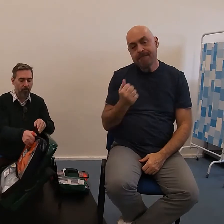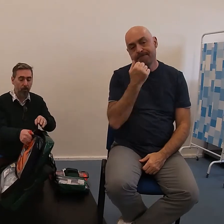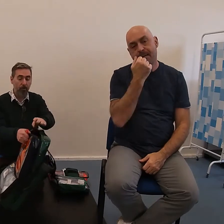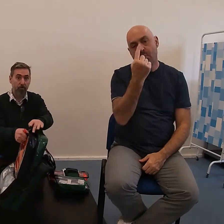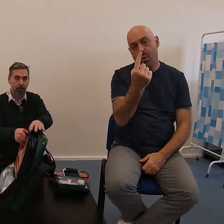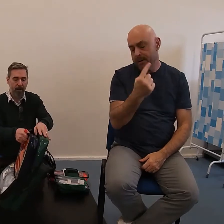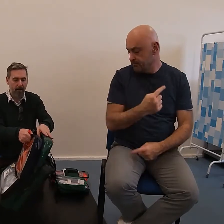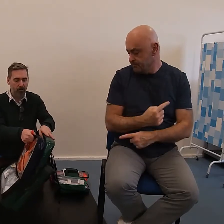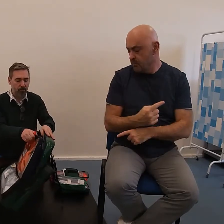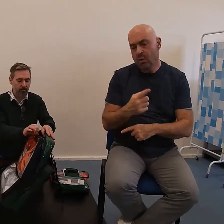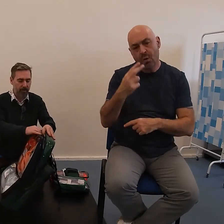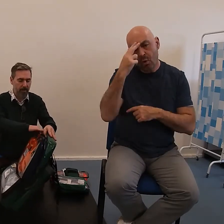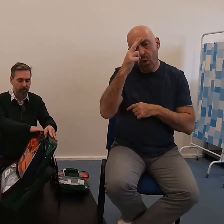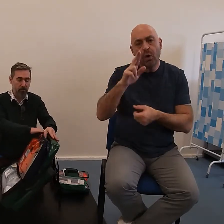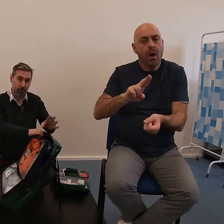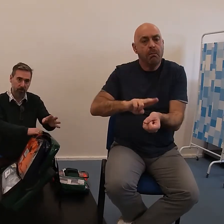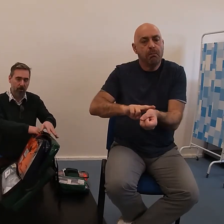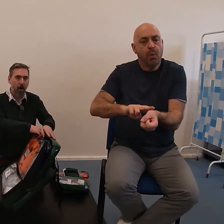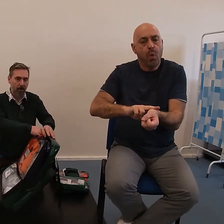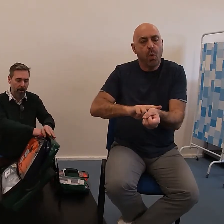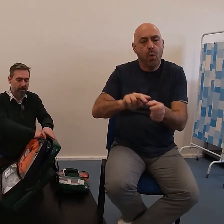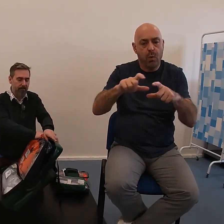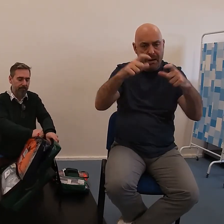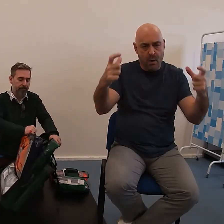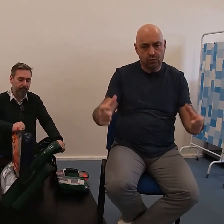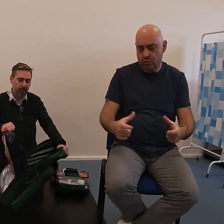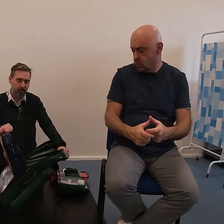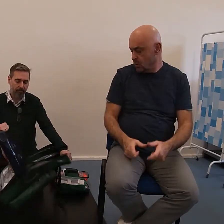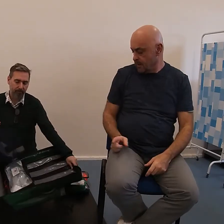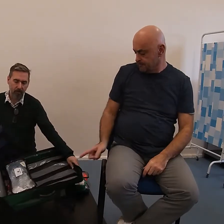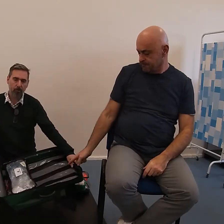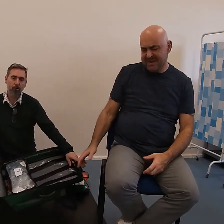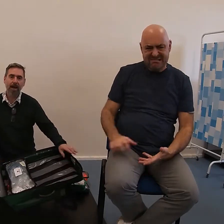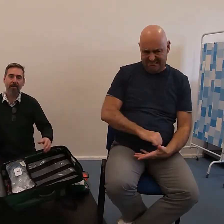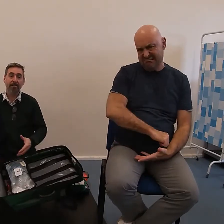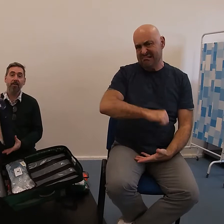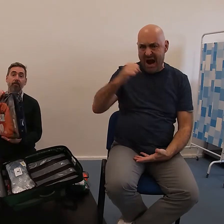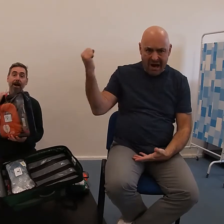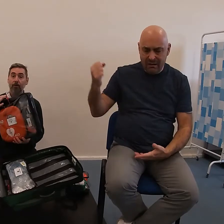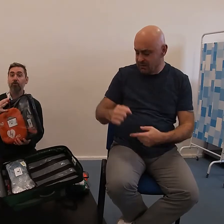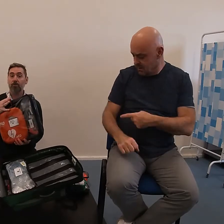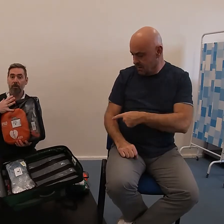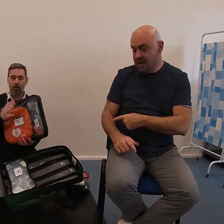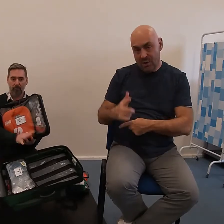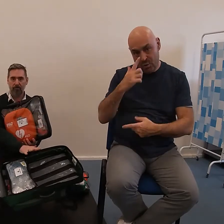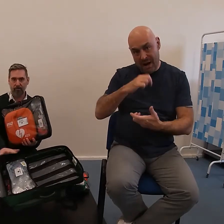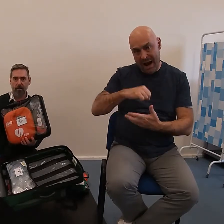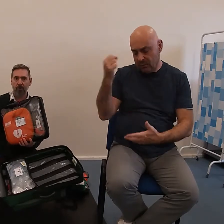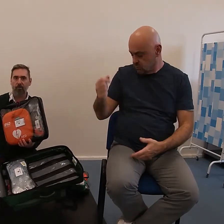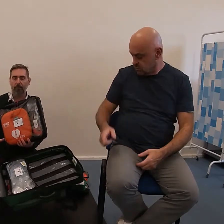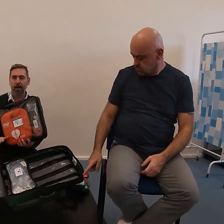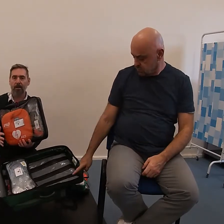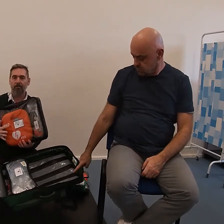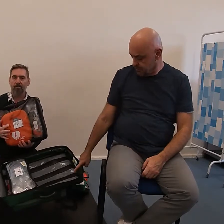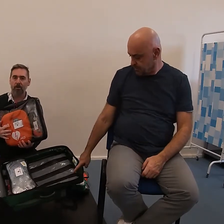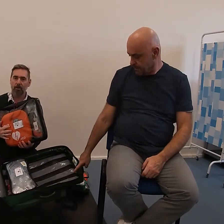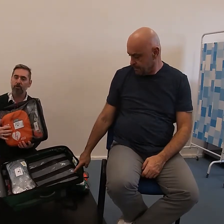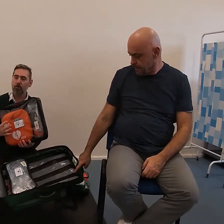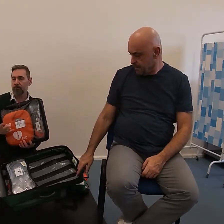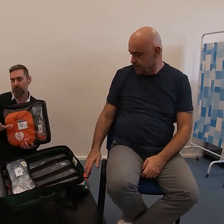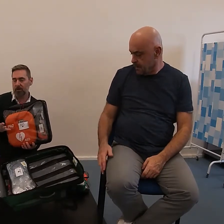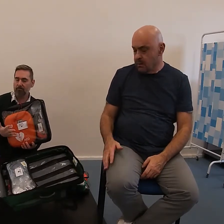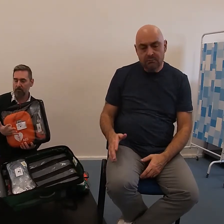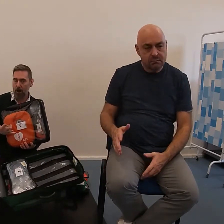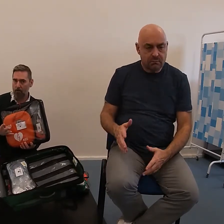1, or the blue pouch. Now, just to highlight, you can take them out of the green bag if you so